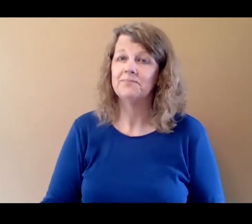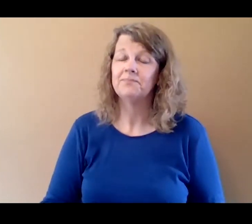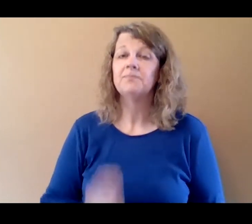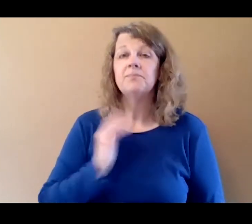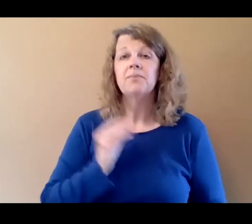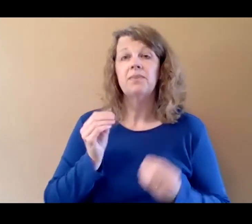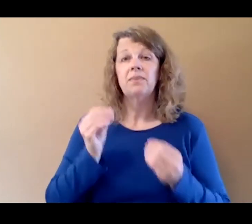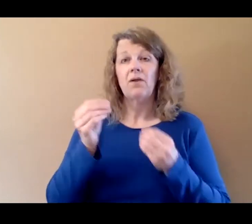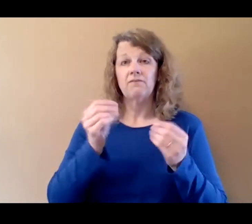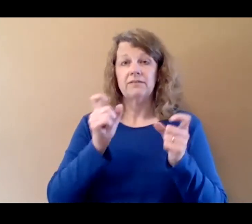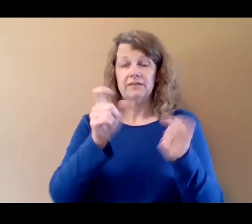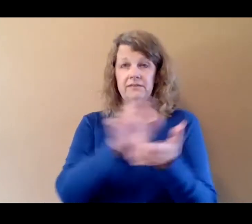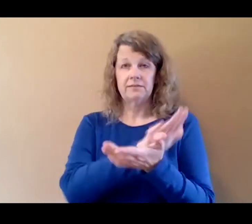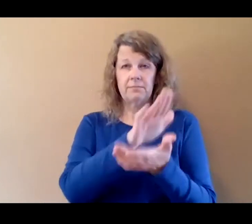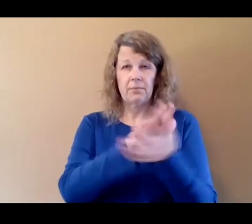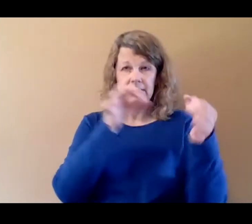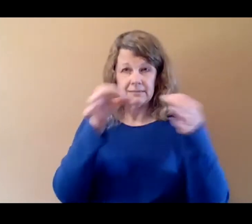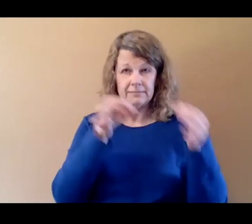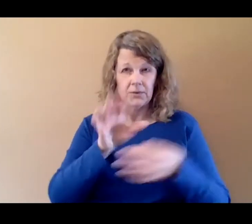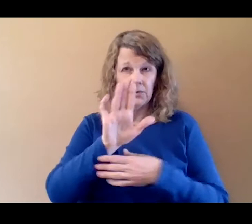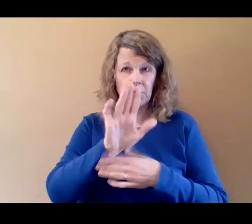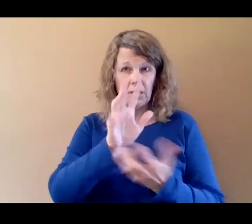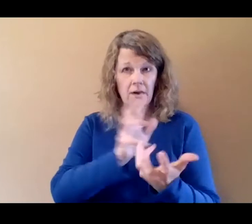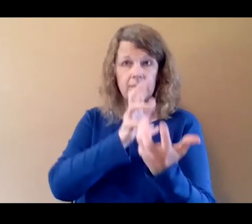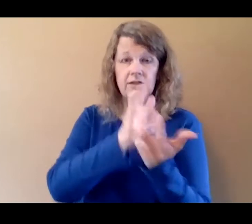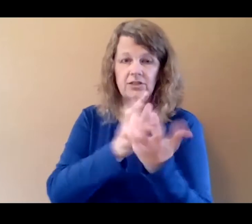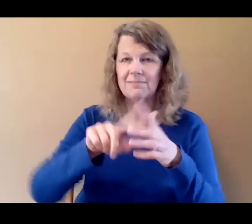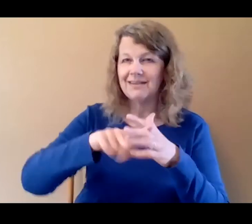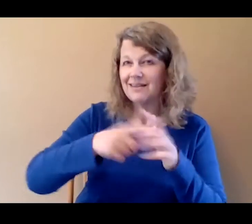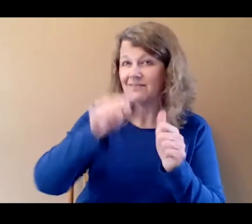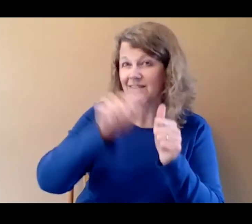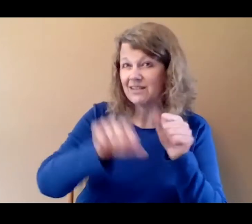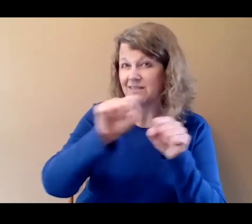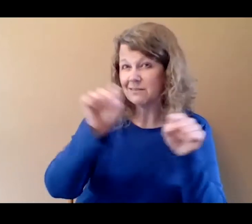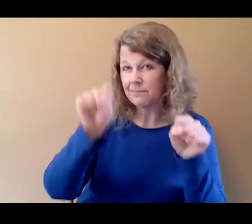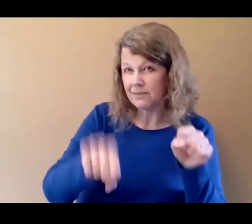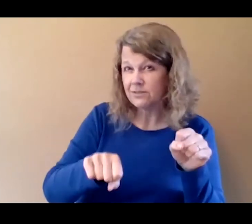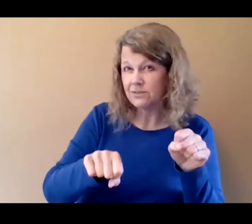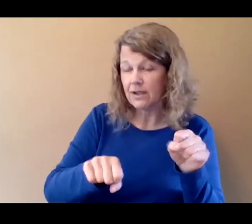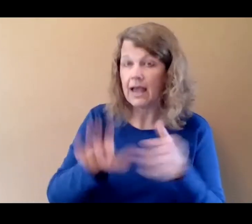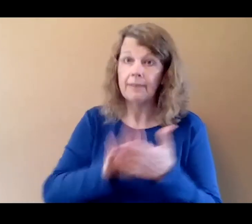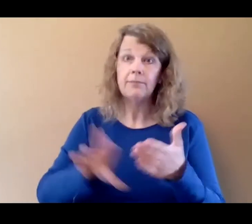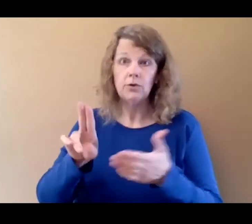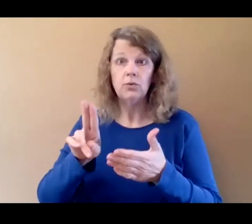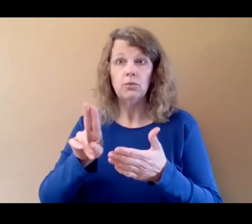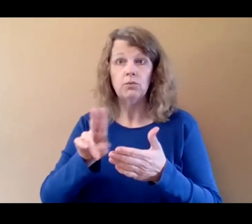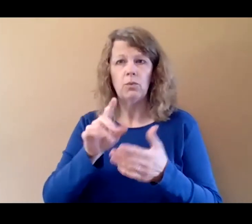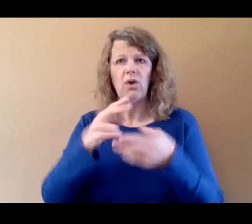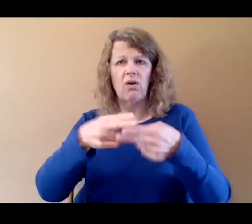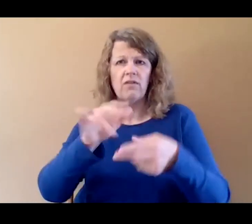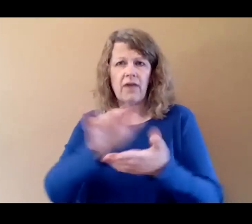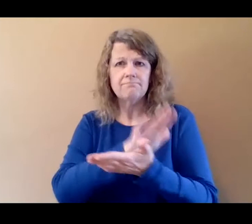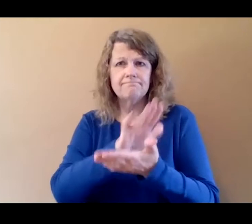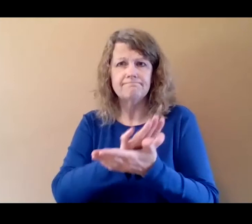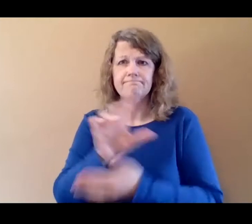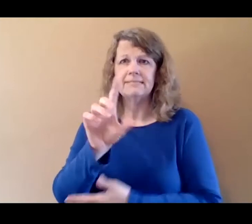Our office will give you a paper that explains what your accommodations are at the beginning of each semester. At Bloomsburg, we call